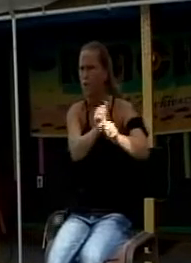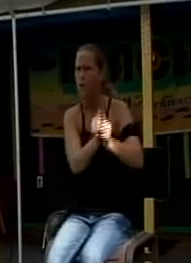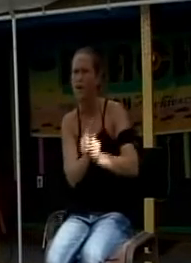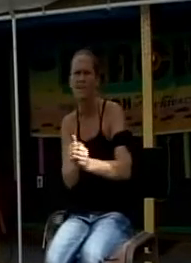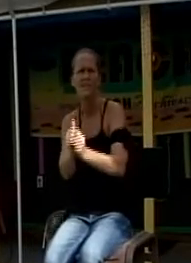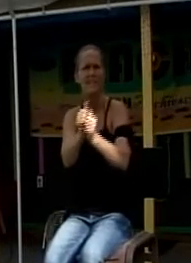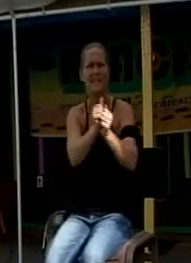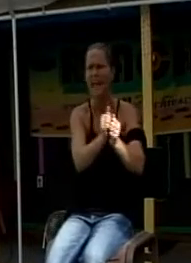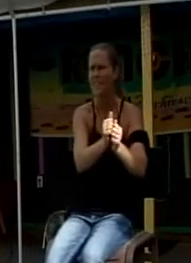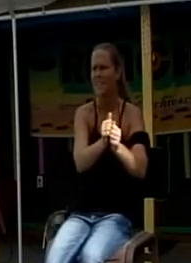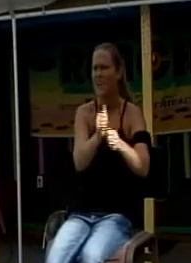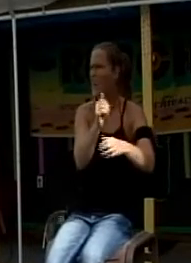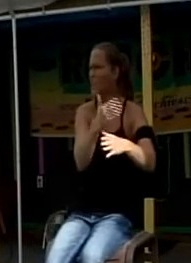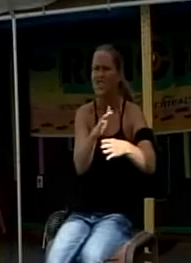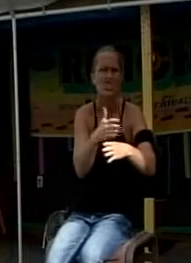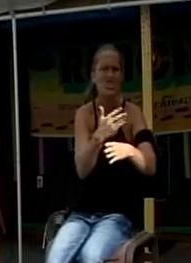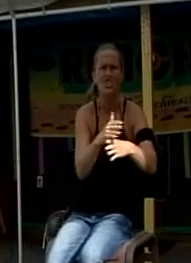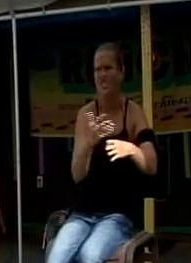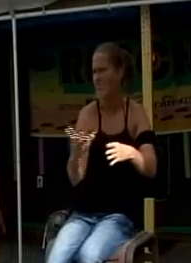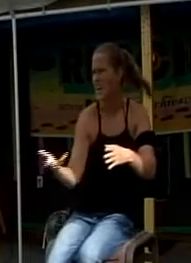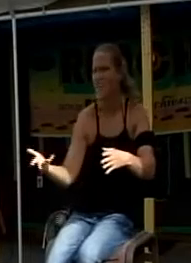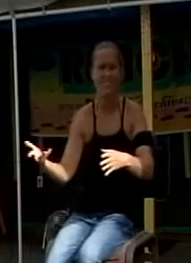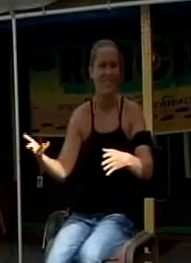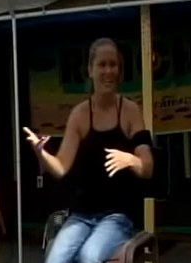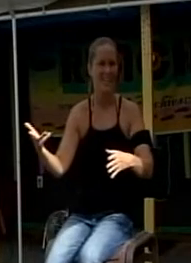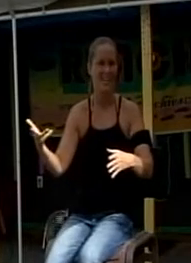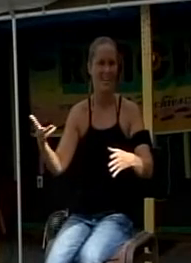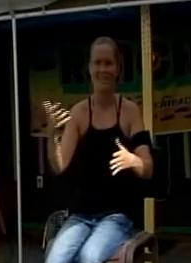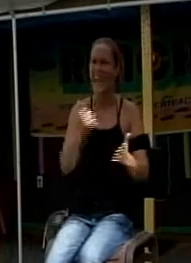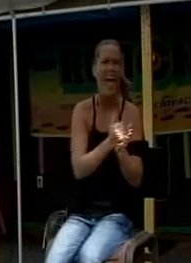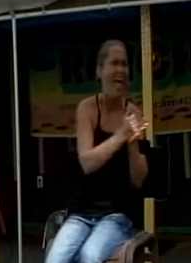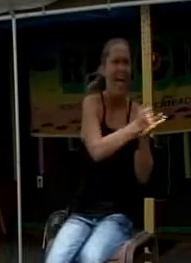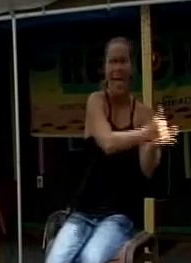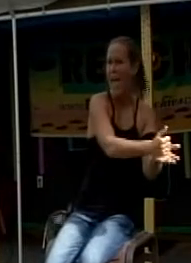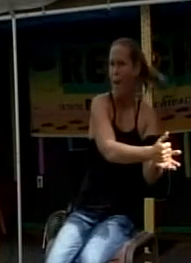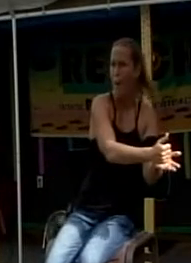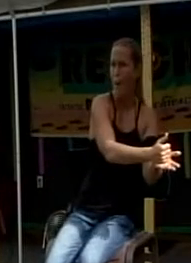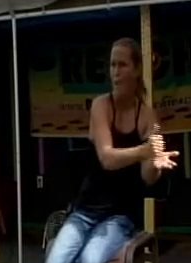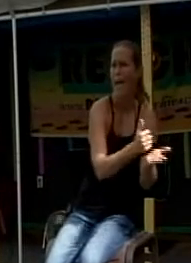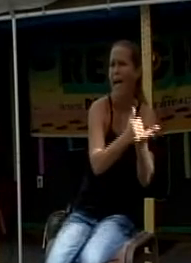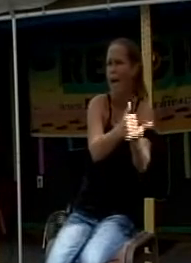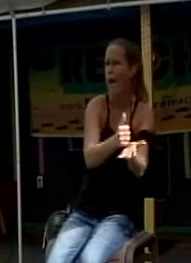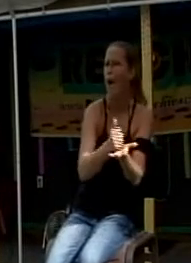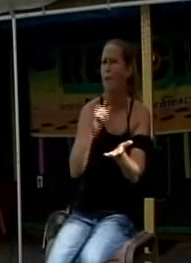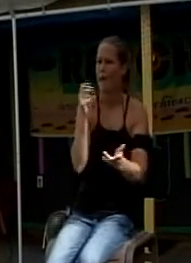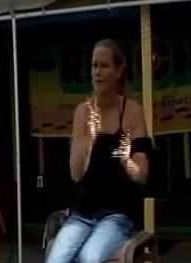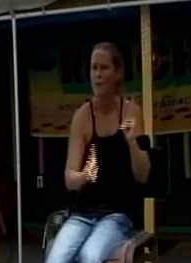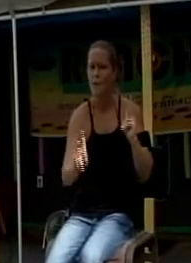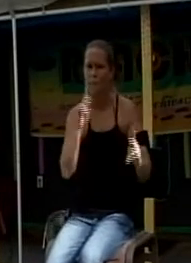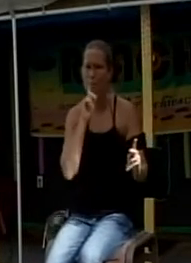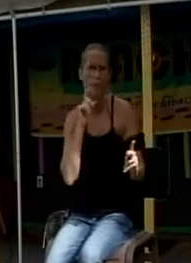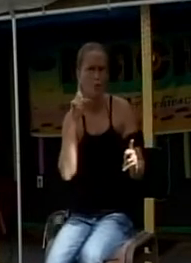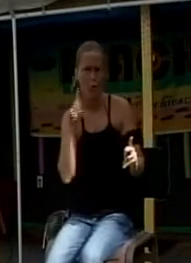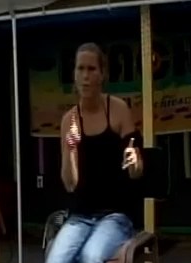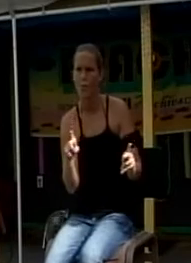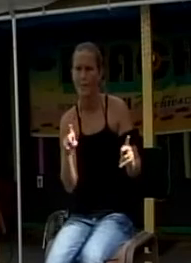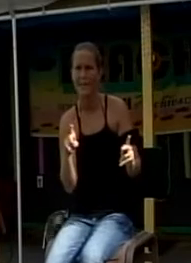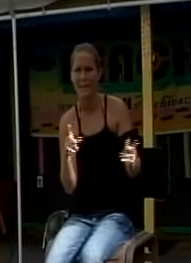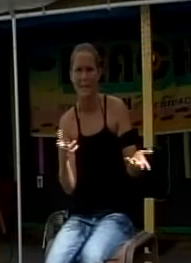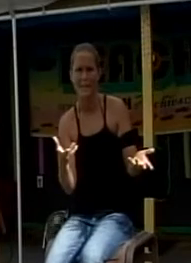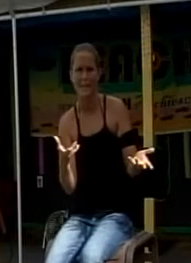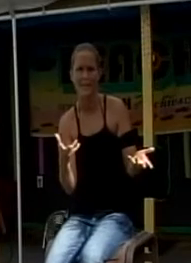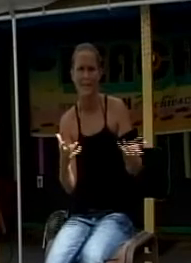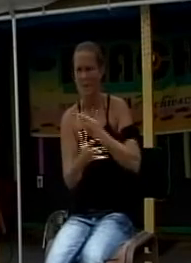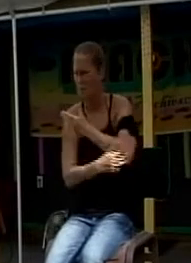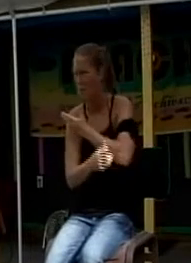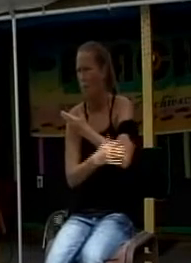divided. They divided their things and gave to those in need as such had need. So continuing